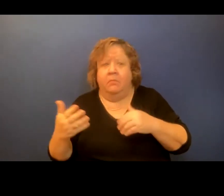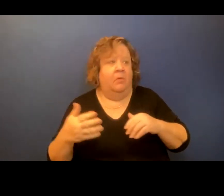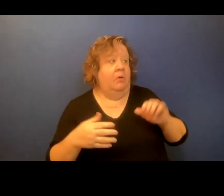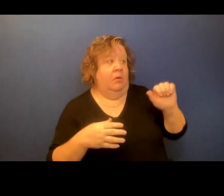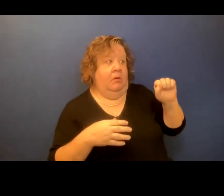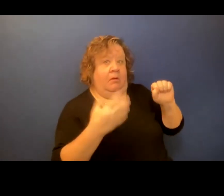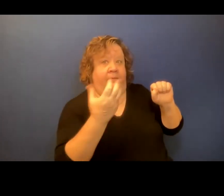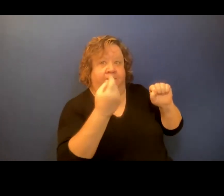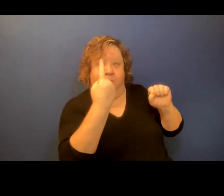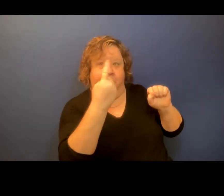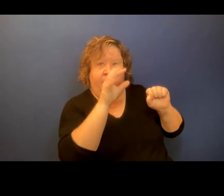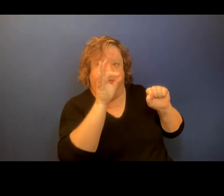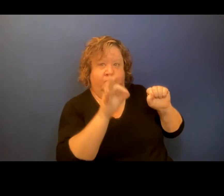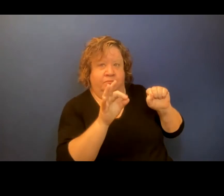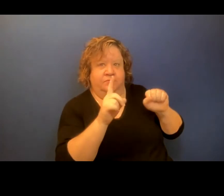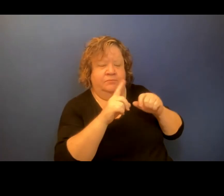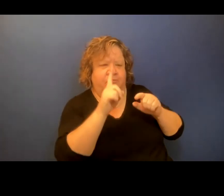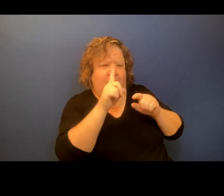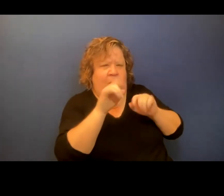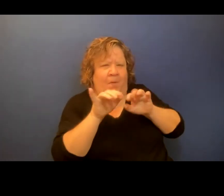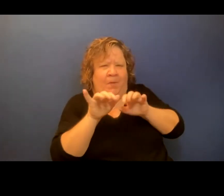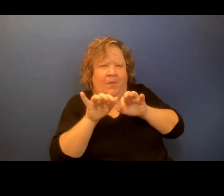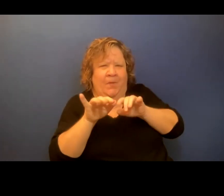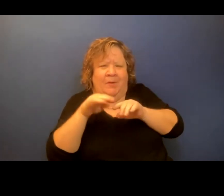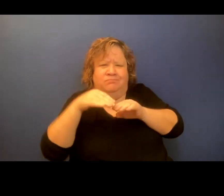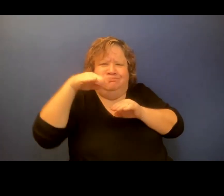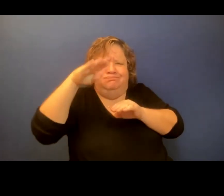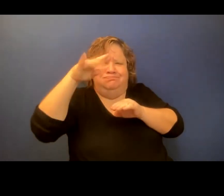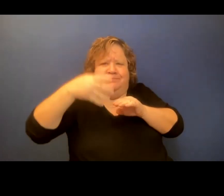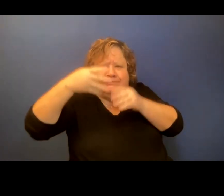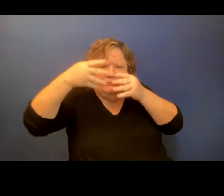in the chat around translation in the different workshops,